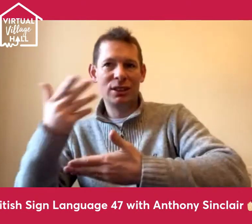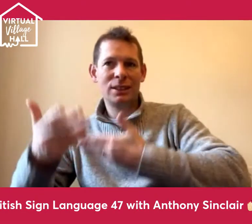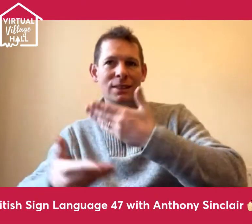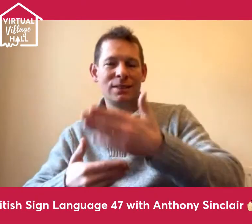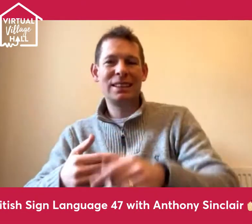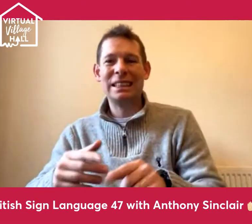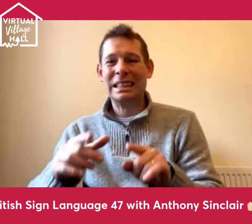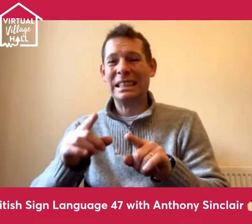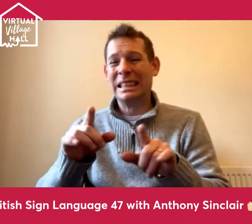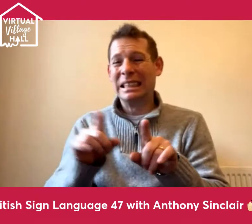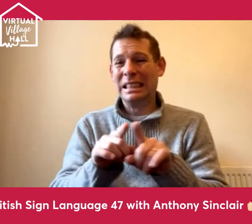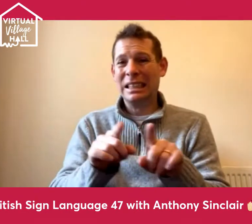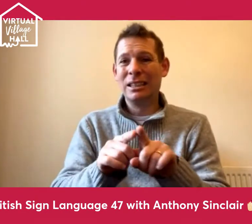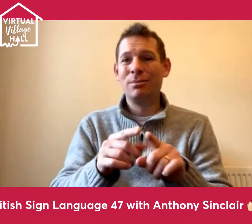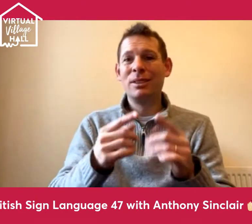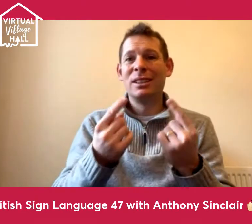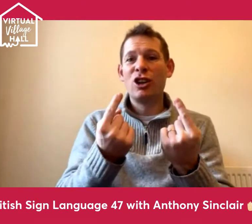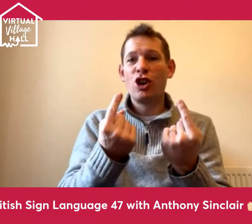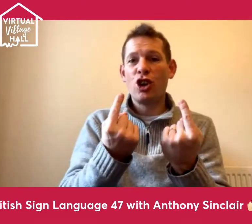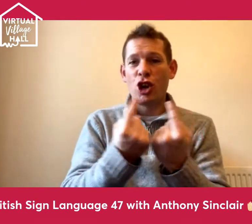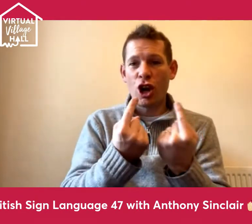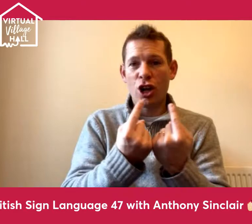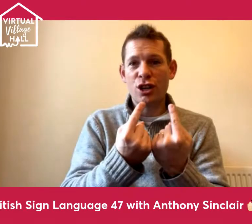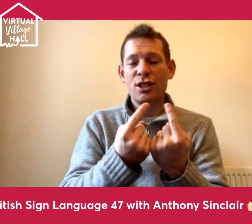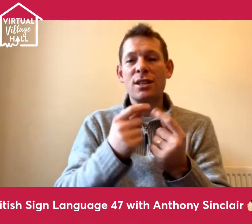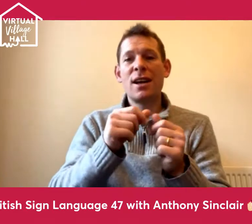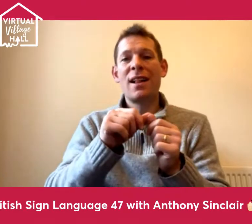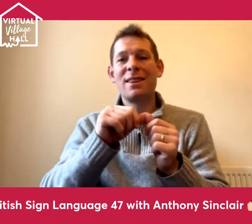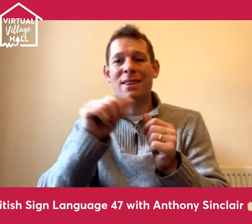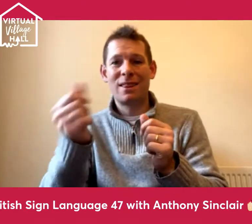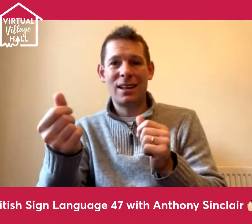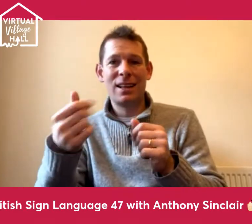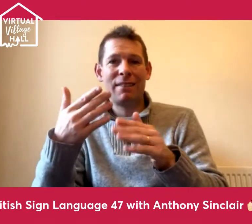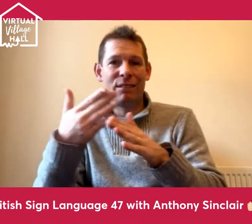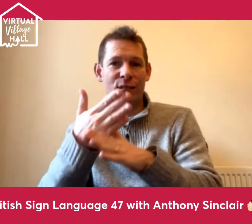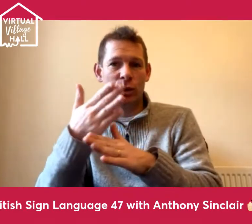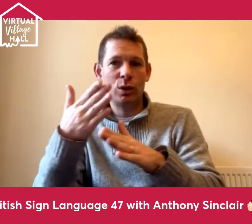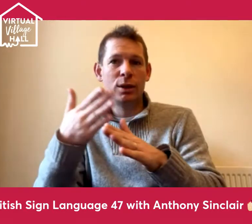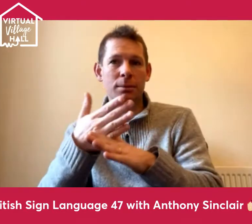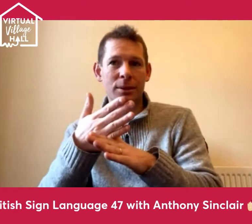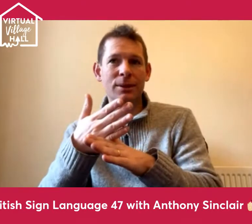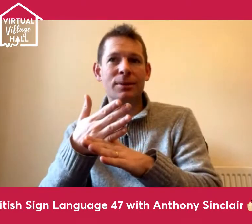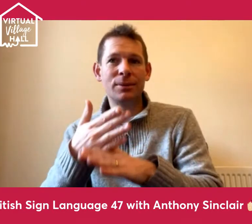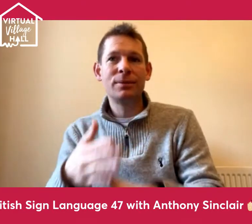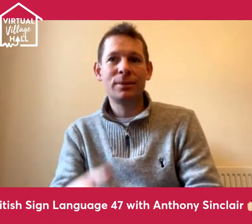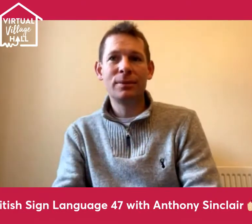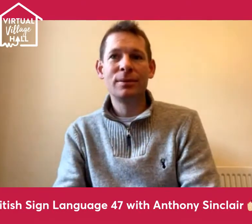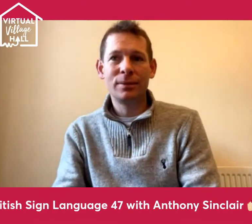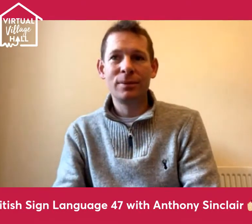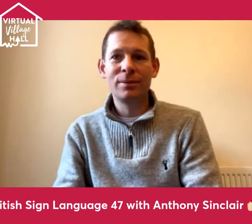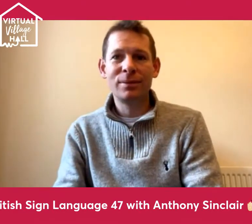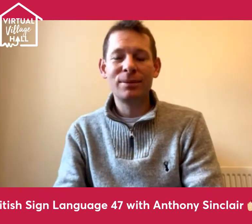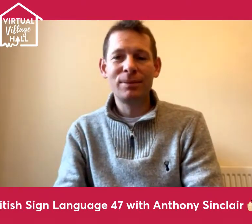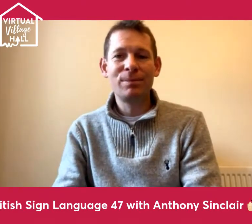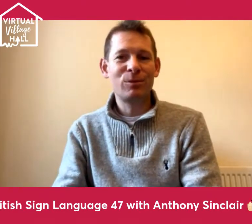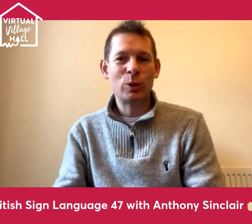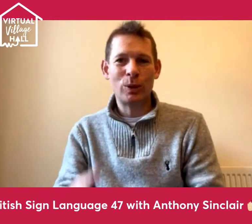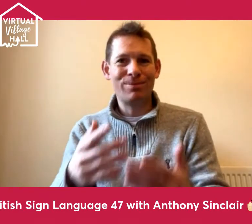Okay, so remember that your noun comes first and then your adjective or your describing word or your verbs come